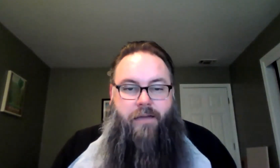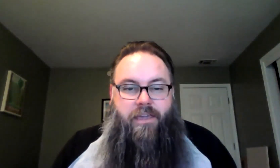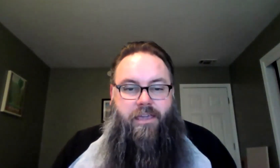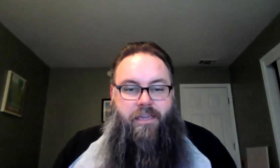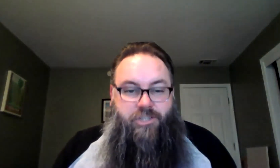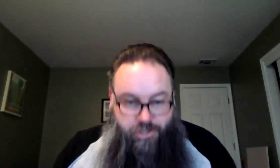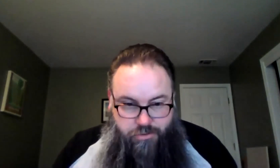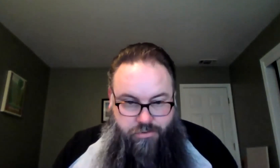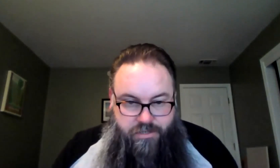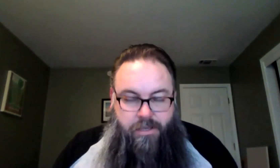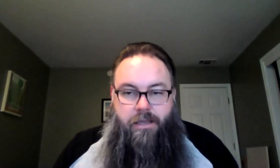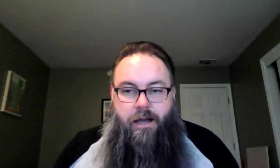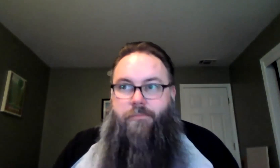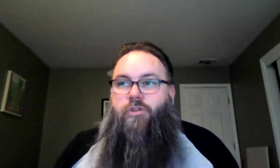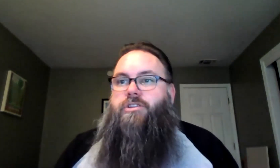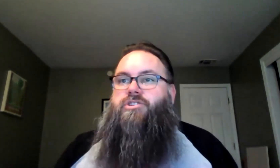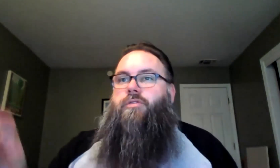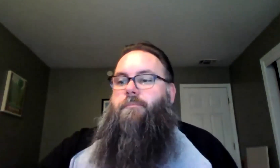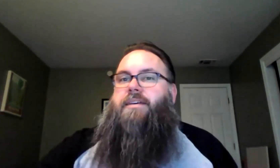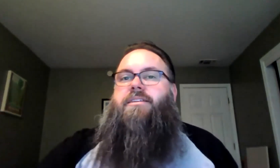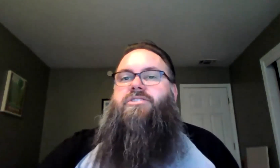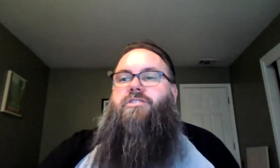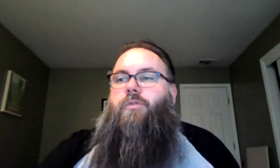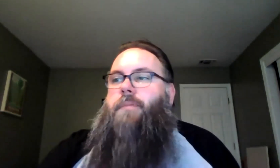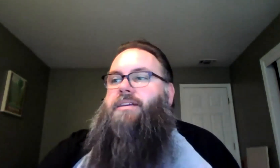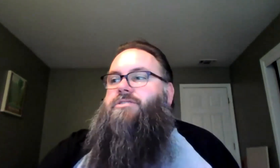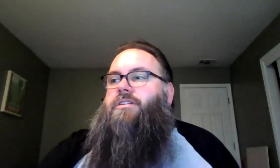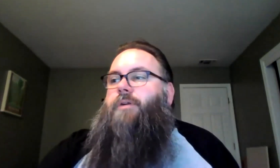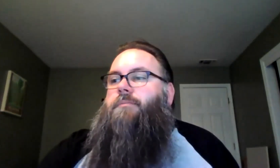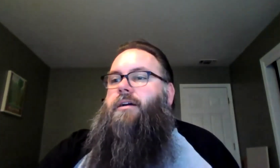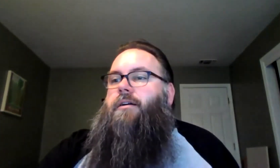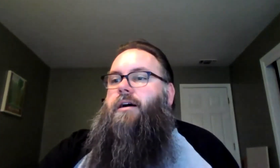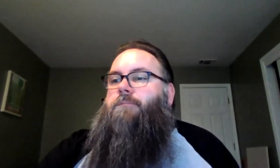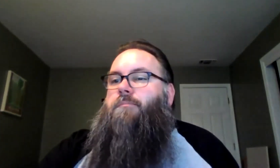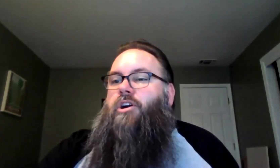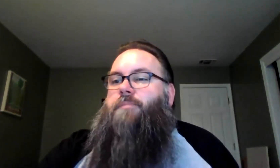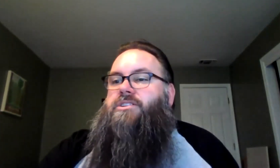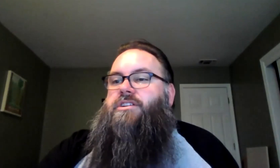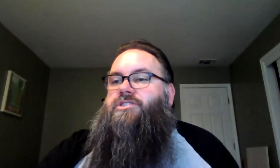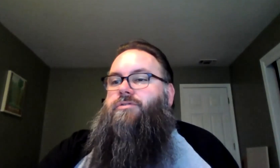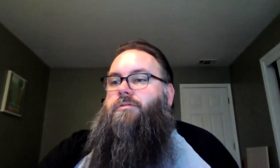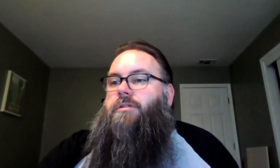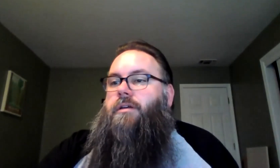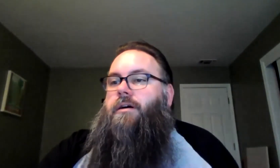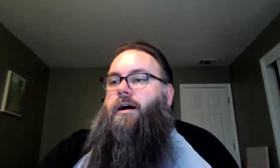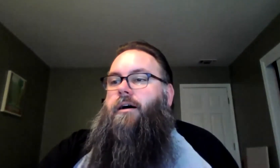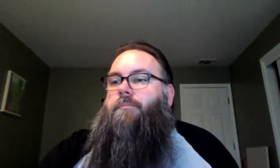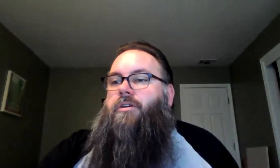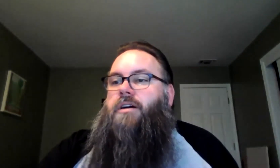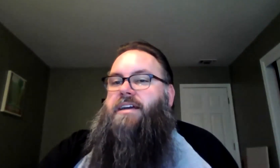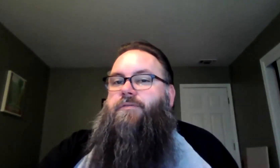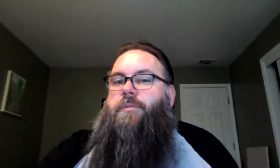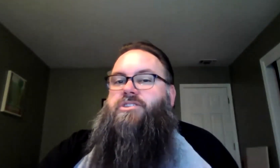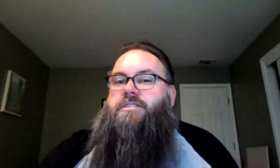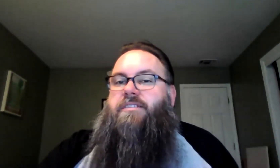If you are having issues, you can shoot a message to the webmaster at the bottom there from Parkbench Digital.